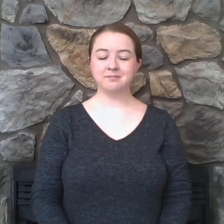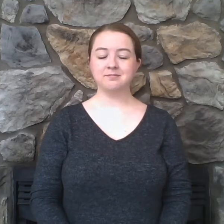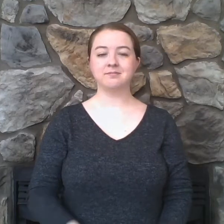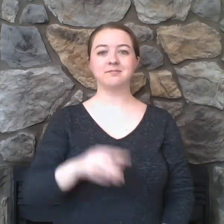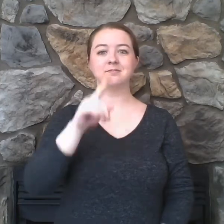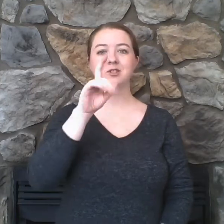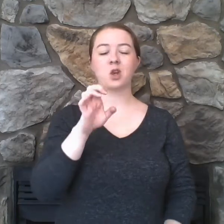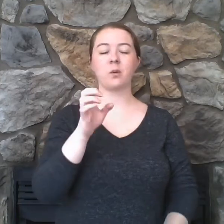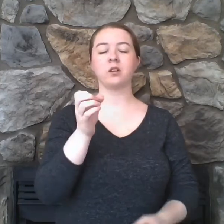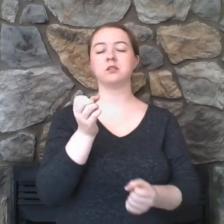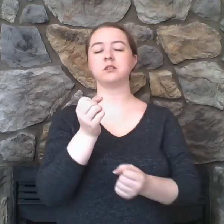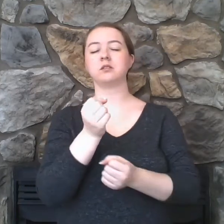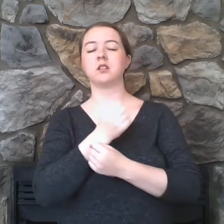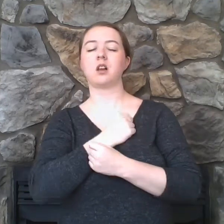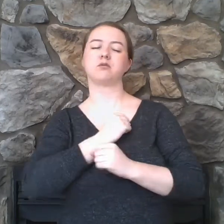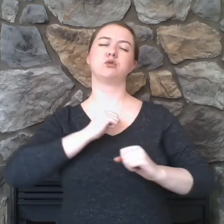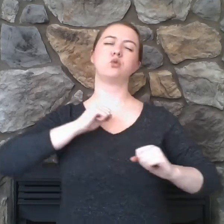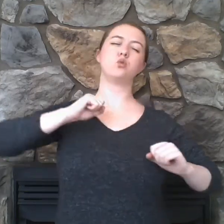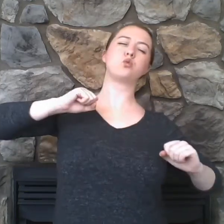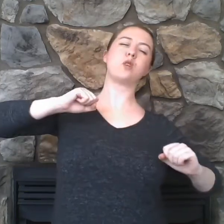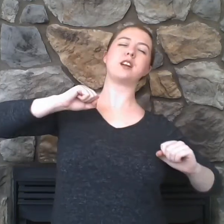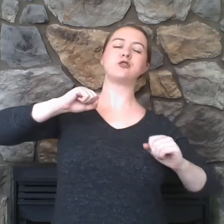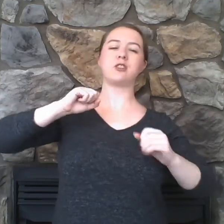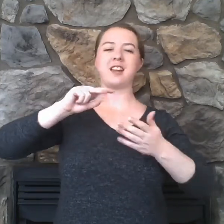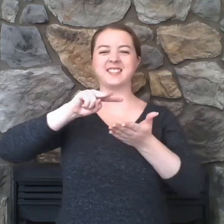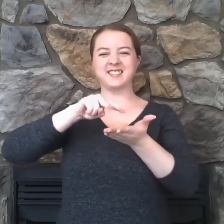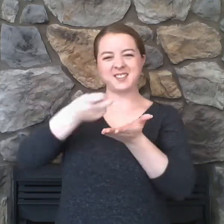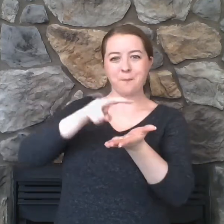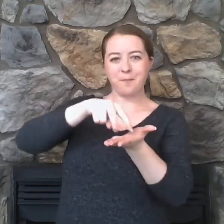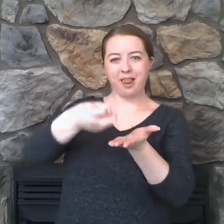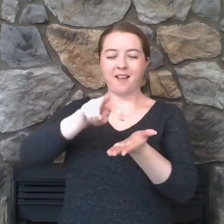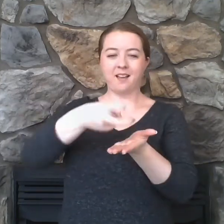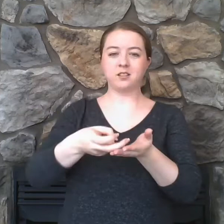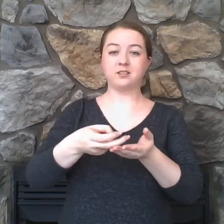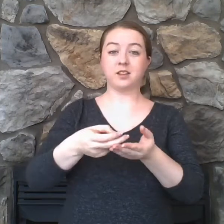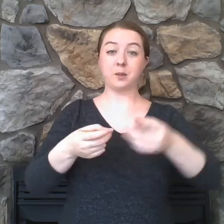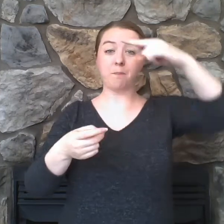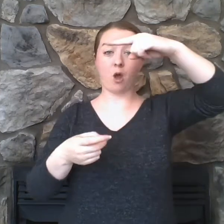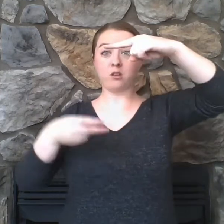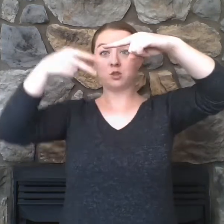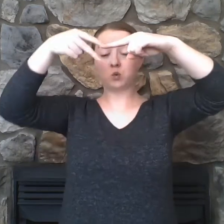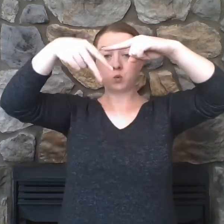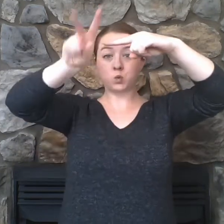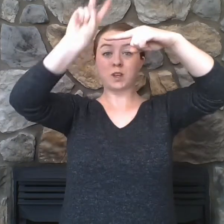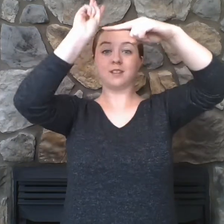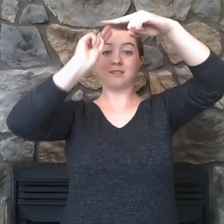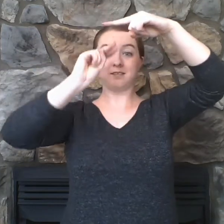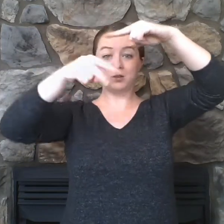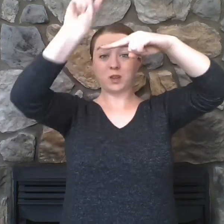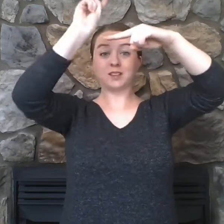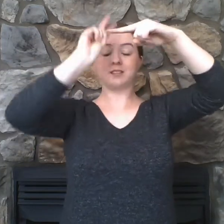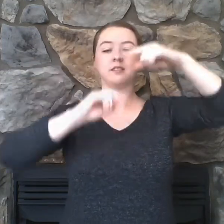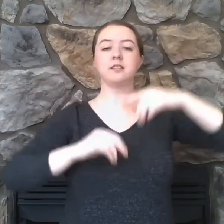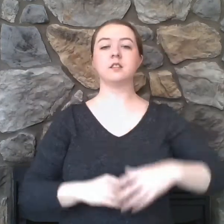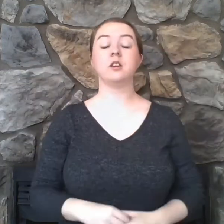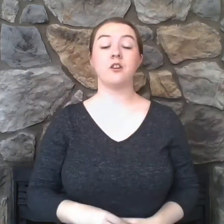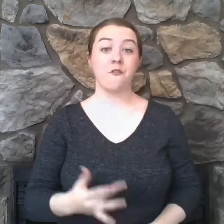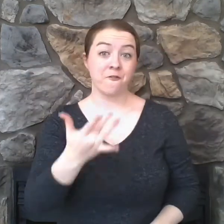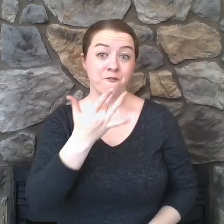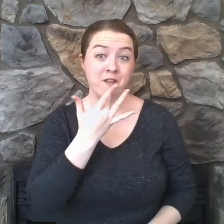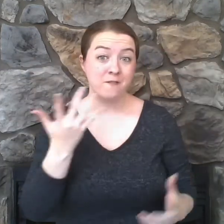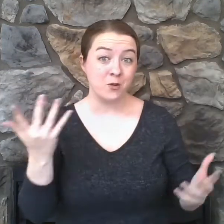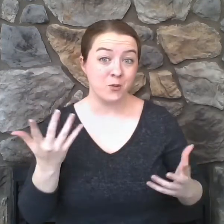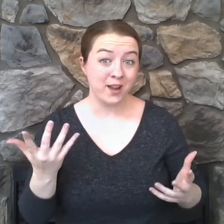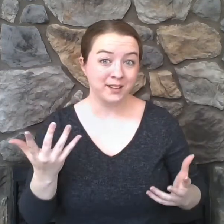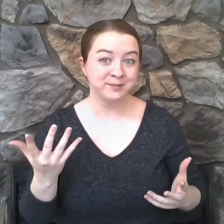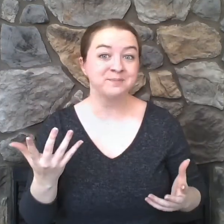Zoe loved stretching, tumbling, and swinging on the bars. But her favorite thing of all